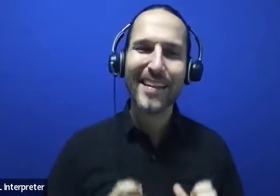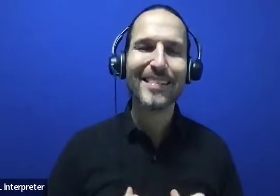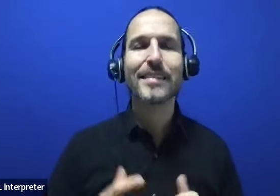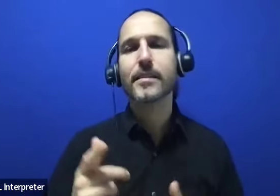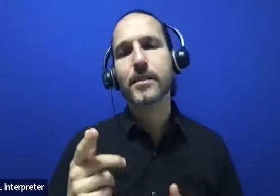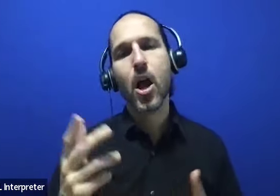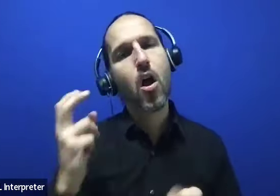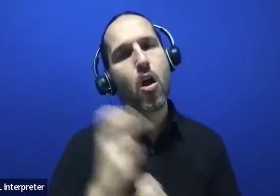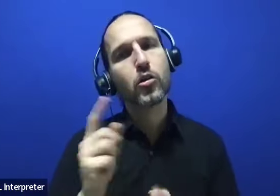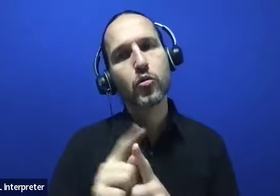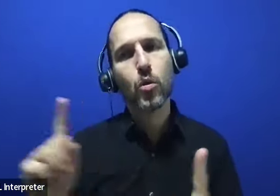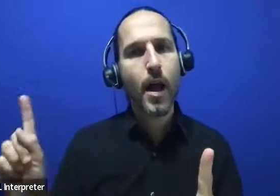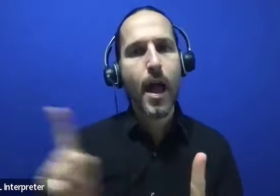yourself